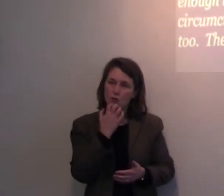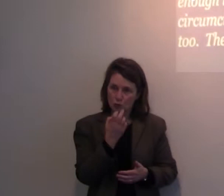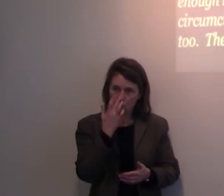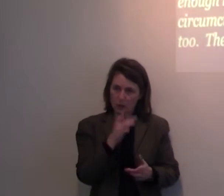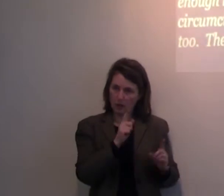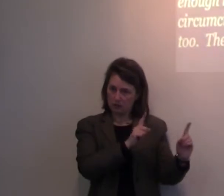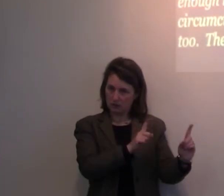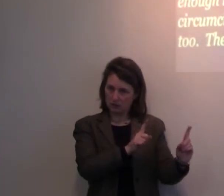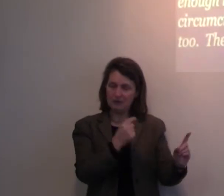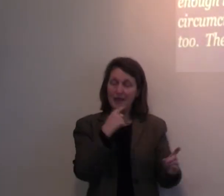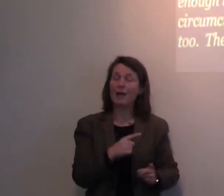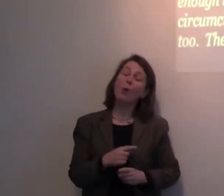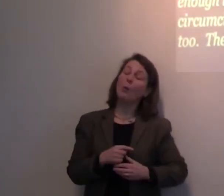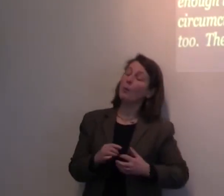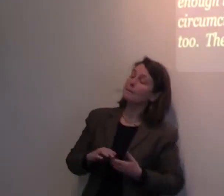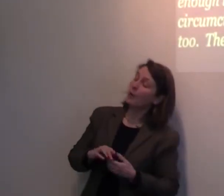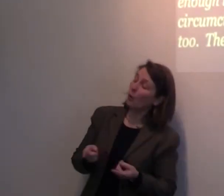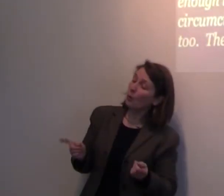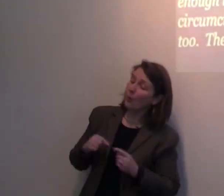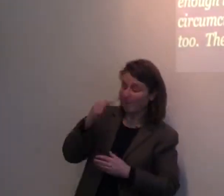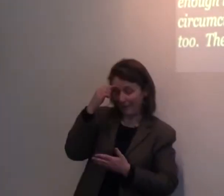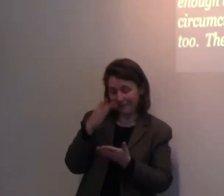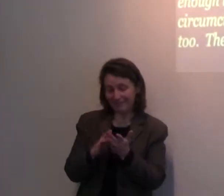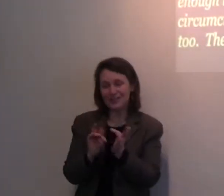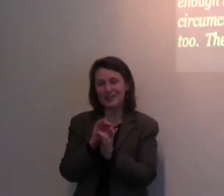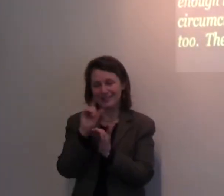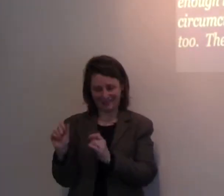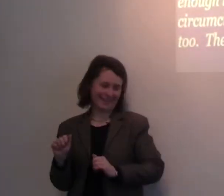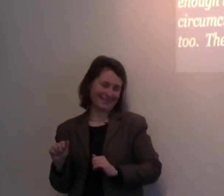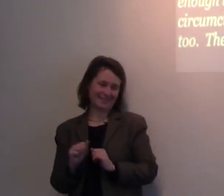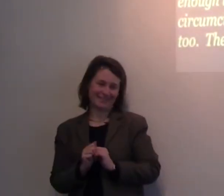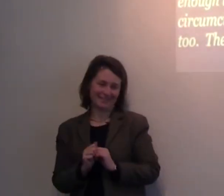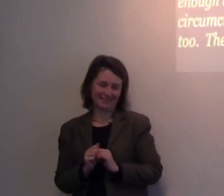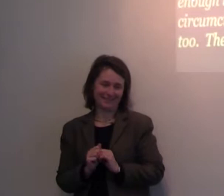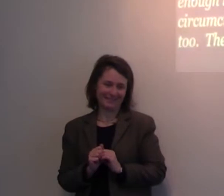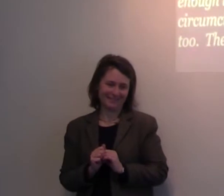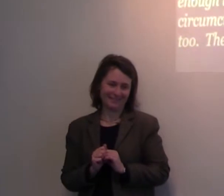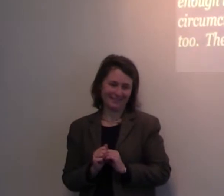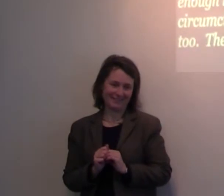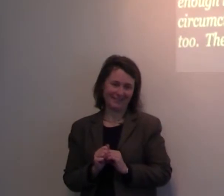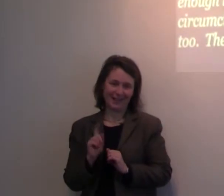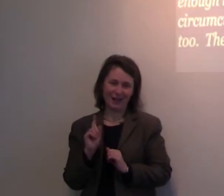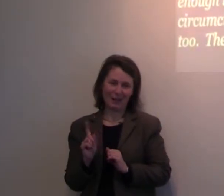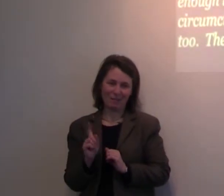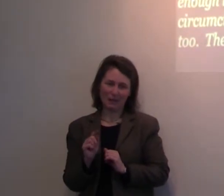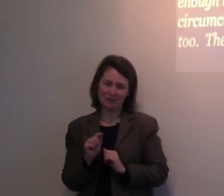Jesus. but they attacked Paul's